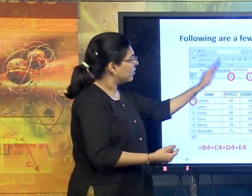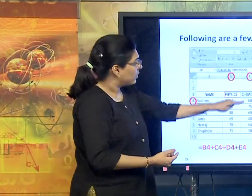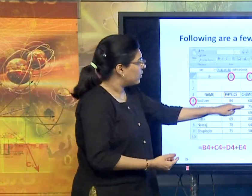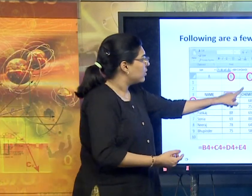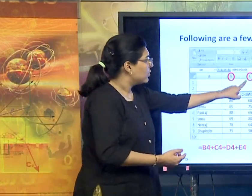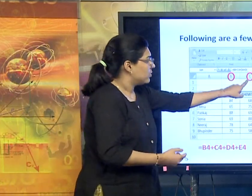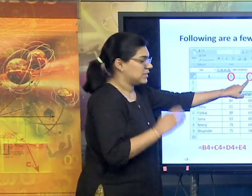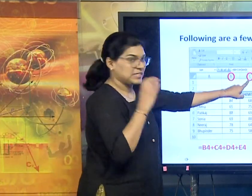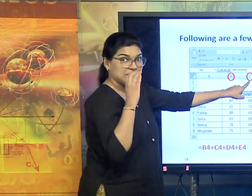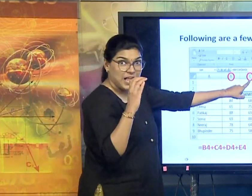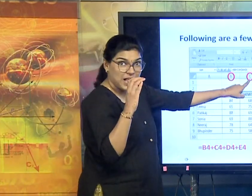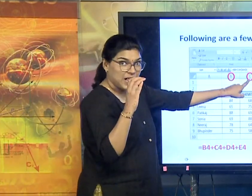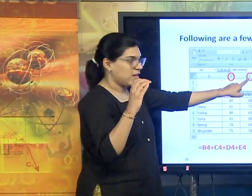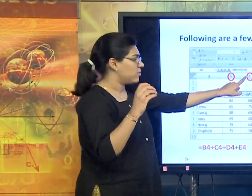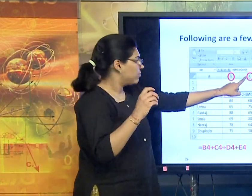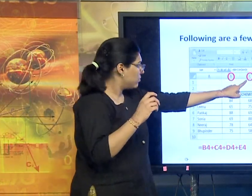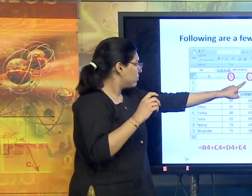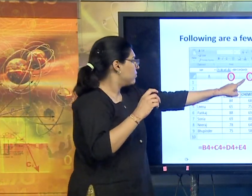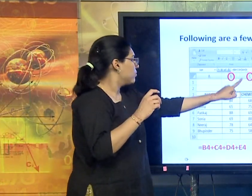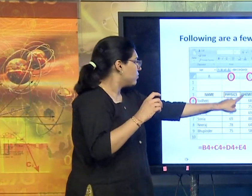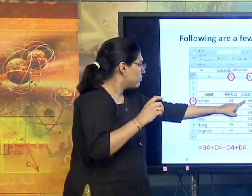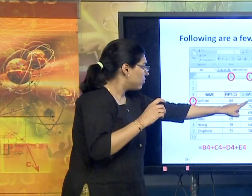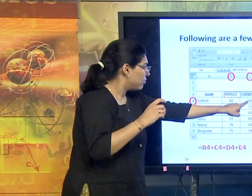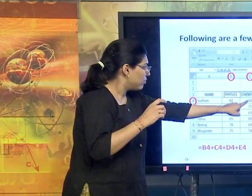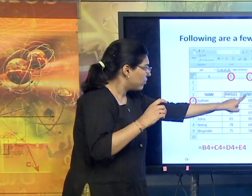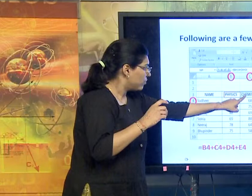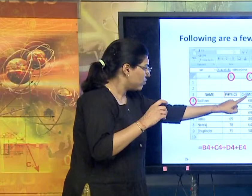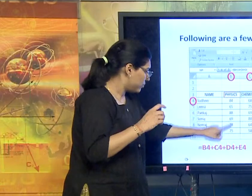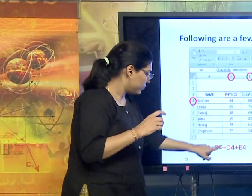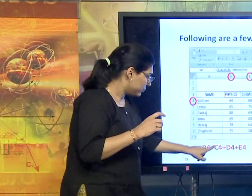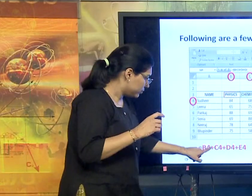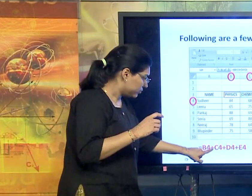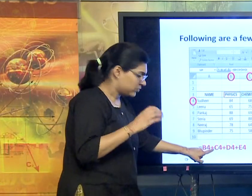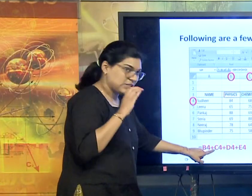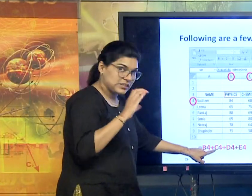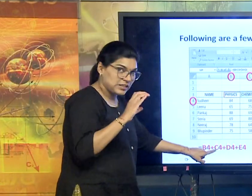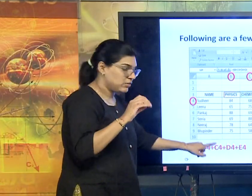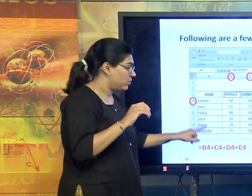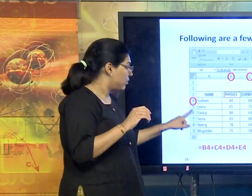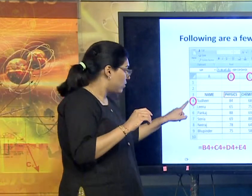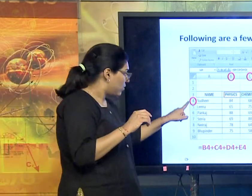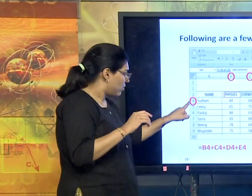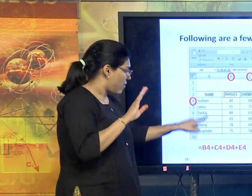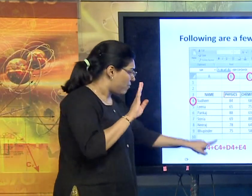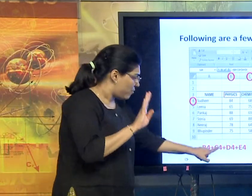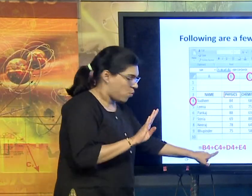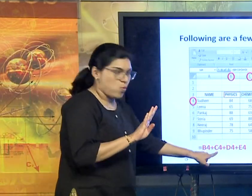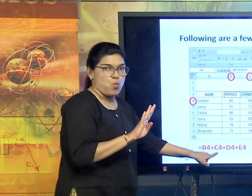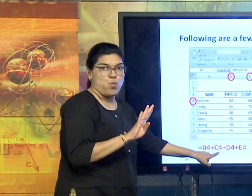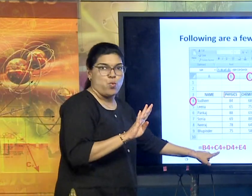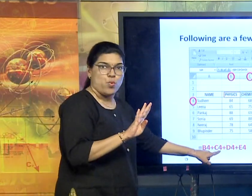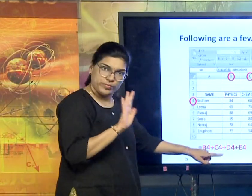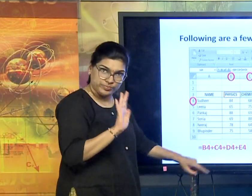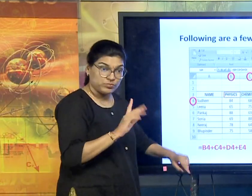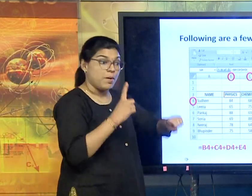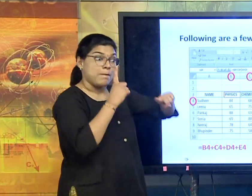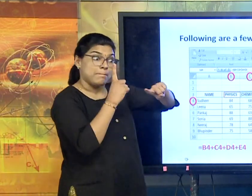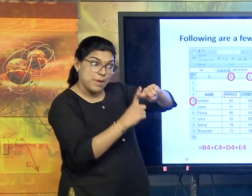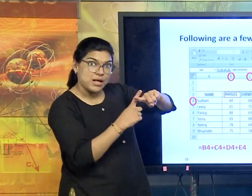84 with that C. This is the column number C, and with C we are looking for